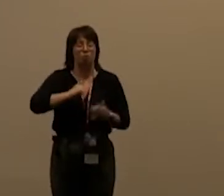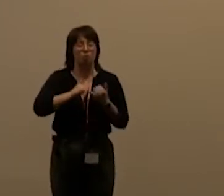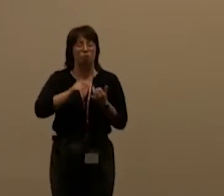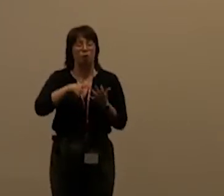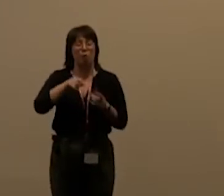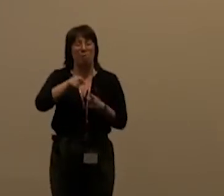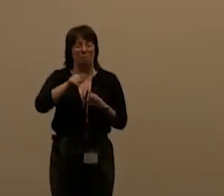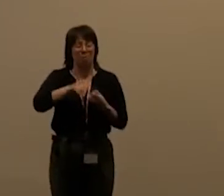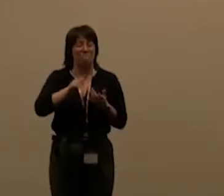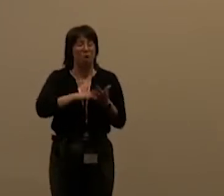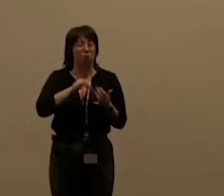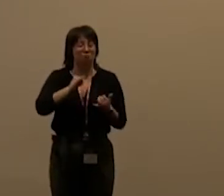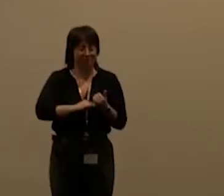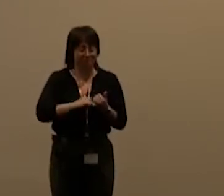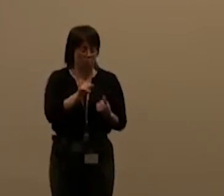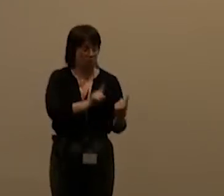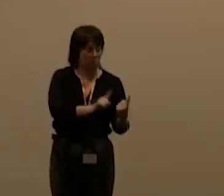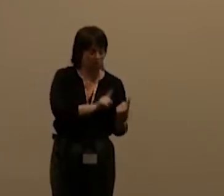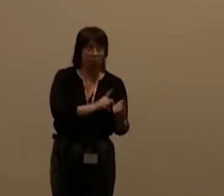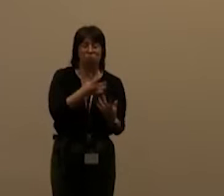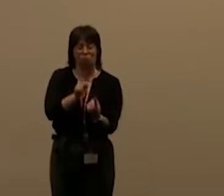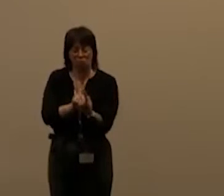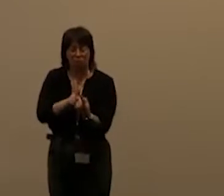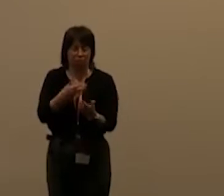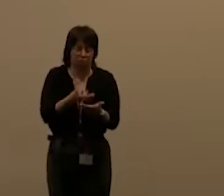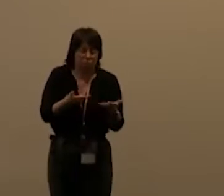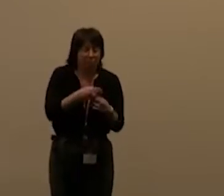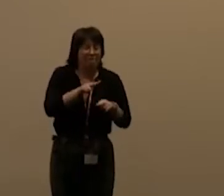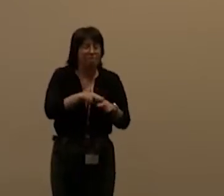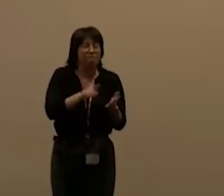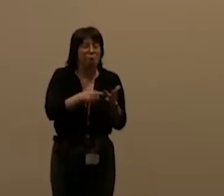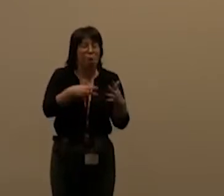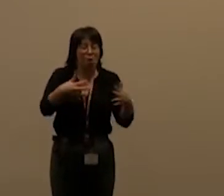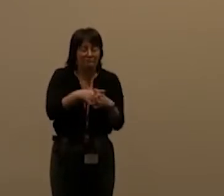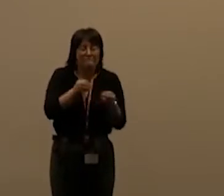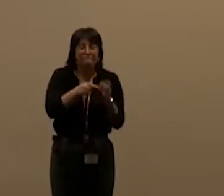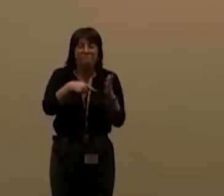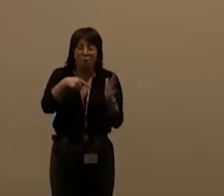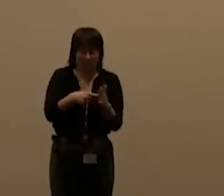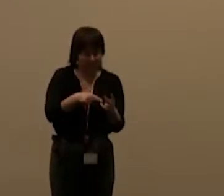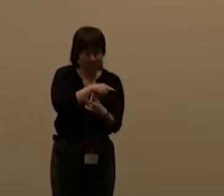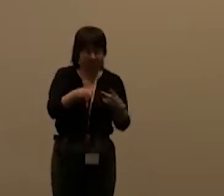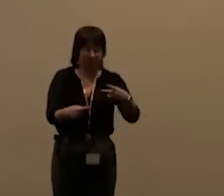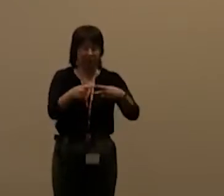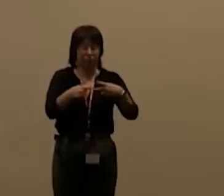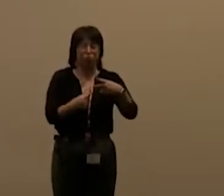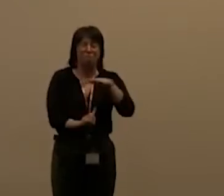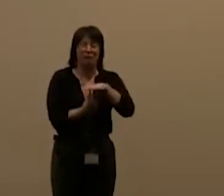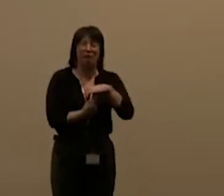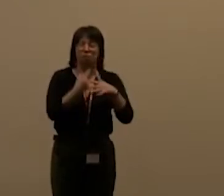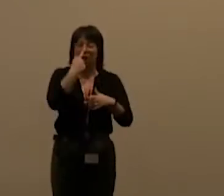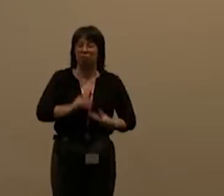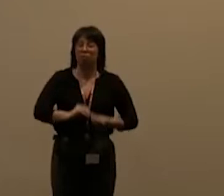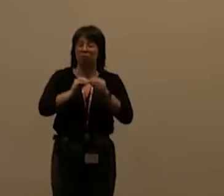use case there. So it's a one-on-one chat with you and the flow bot. So those are the two main buckets of solutions we can build,